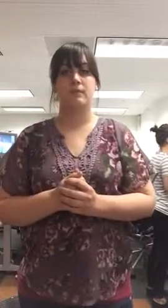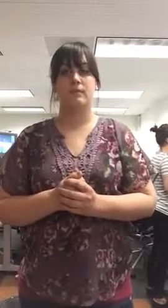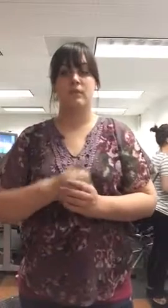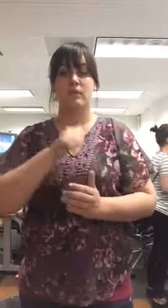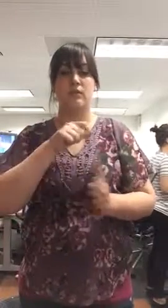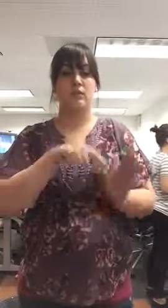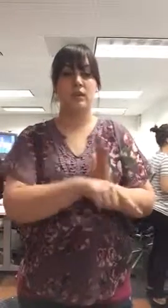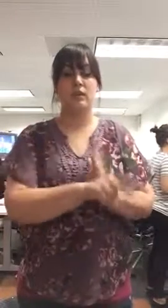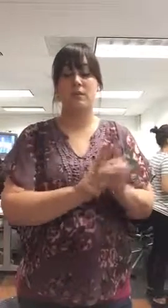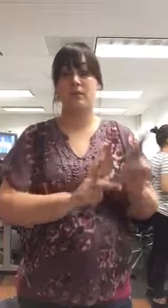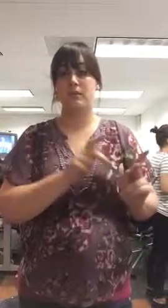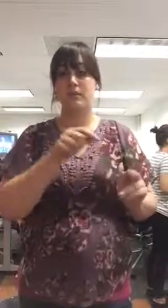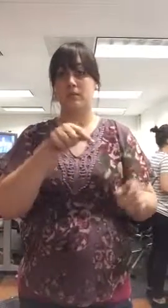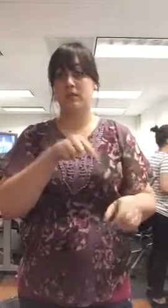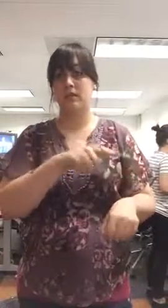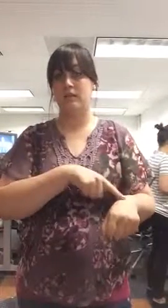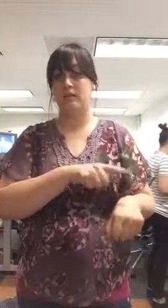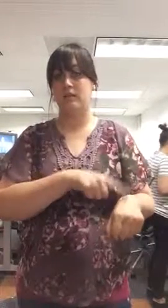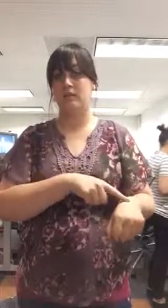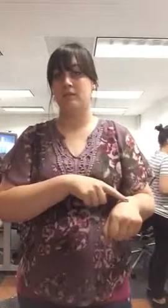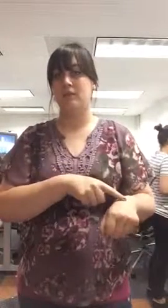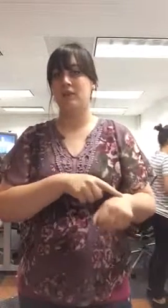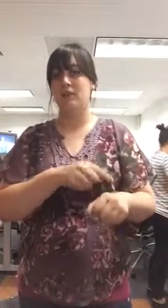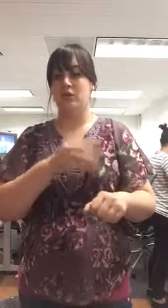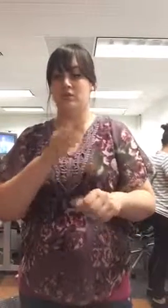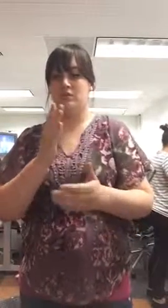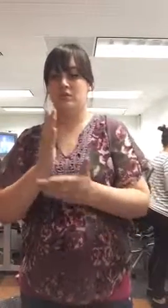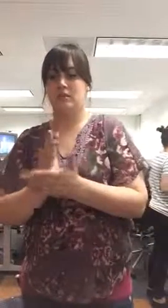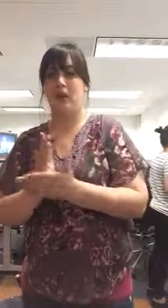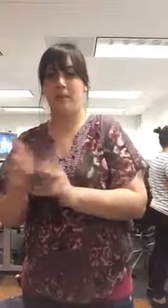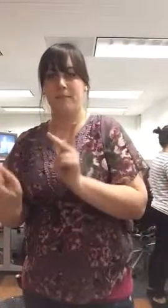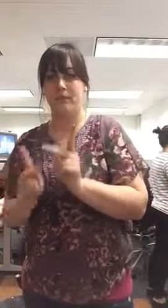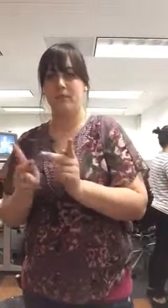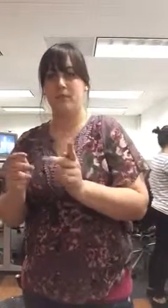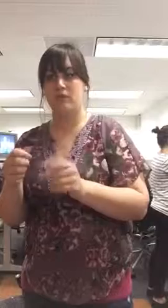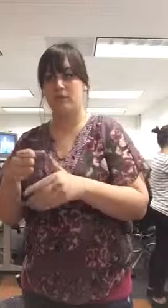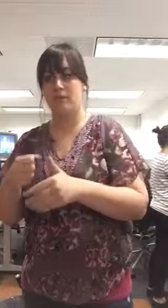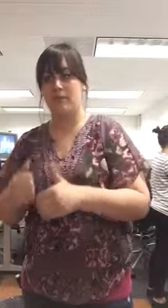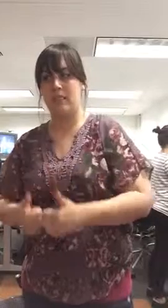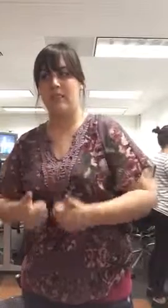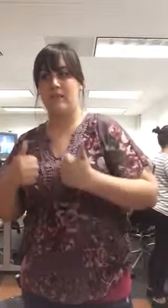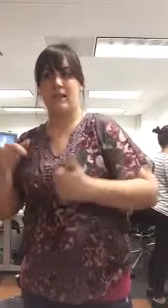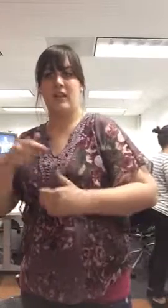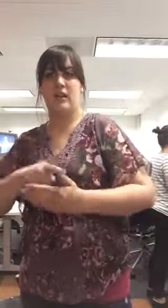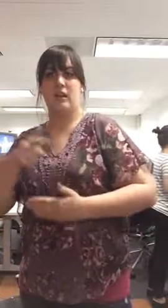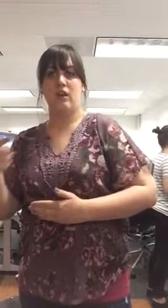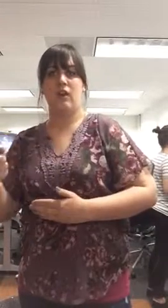time, demographically you prevent people from existing at another time. And you see that in Russia a